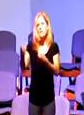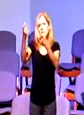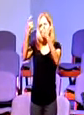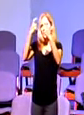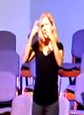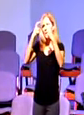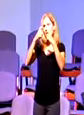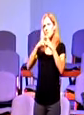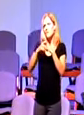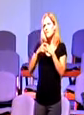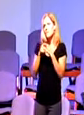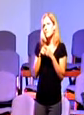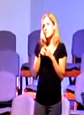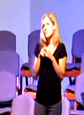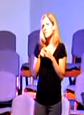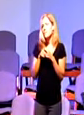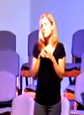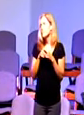unmovable,